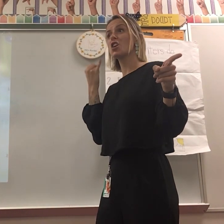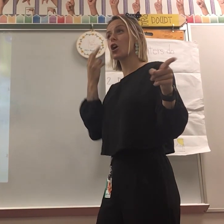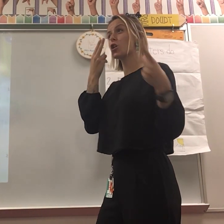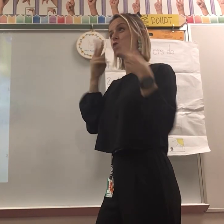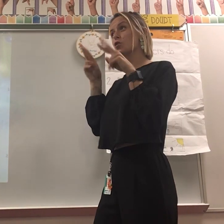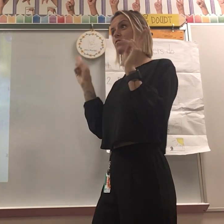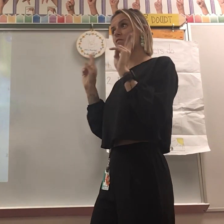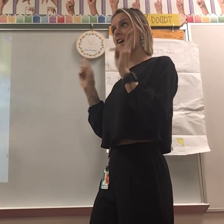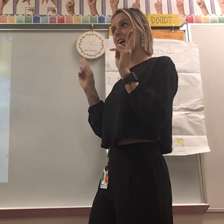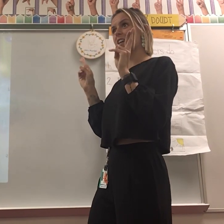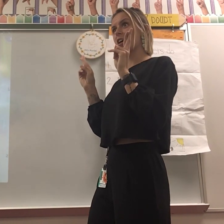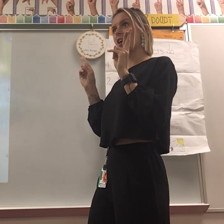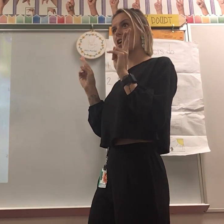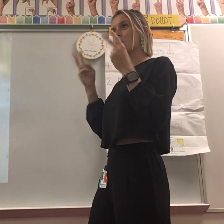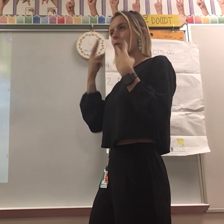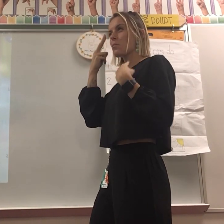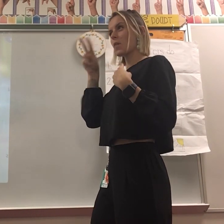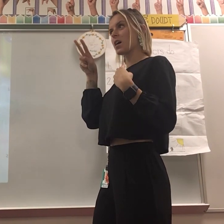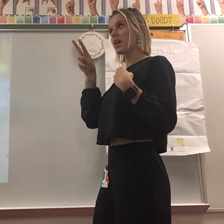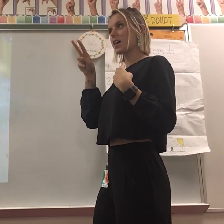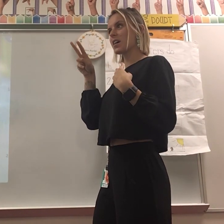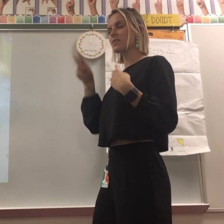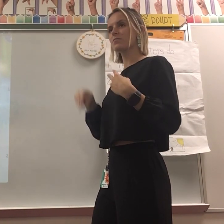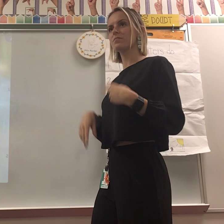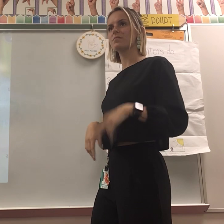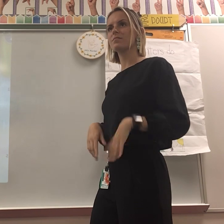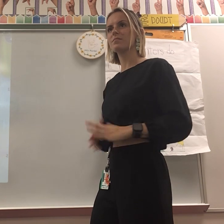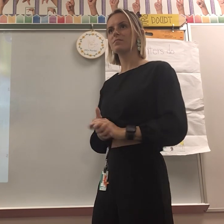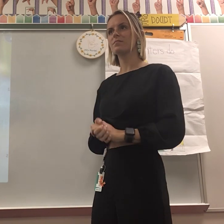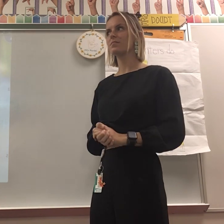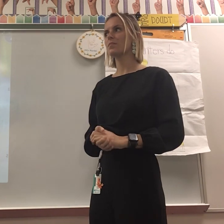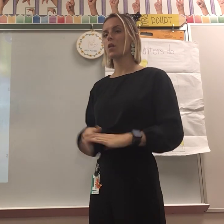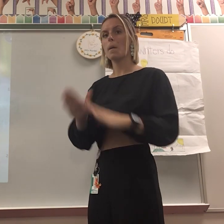folded. 356. Her book is open.